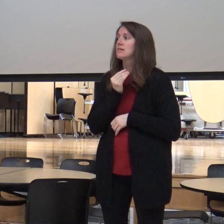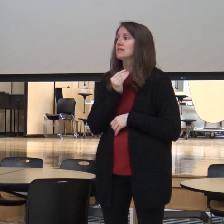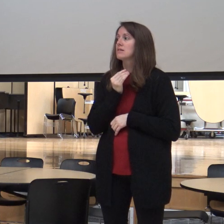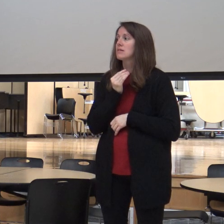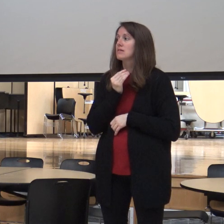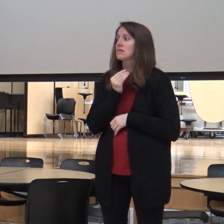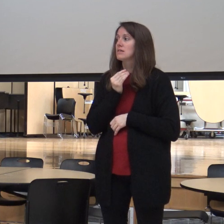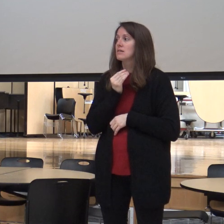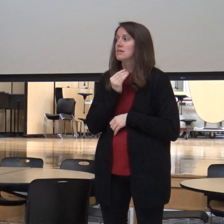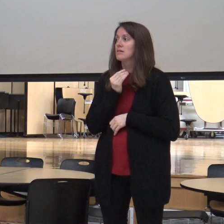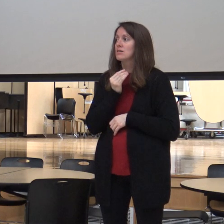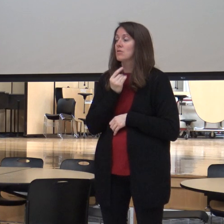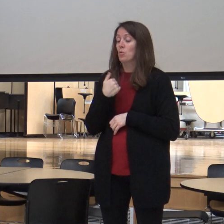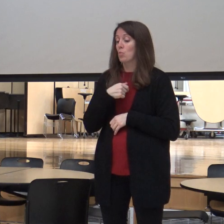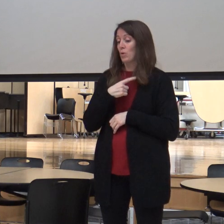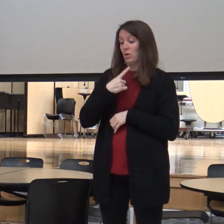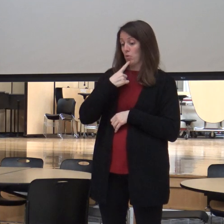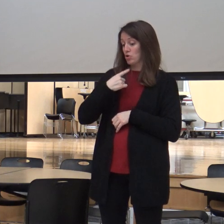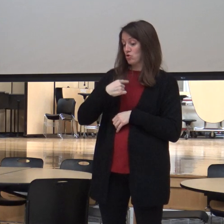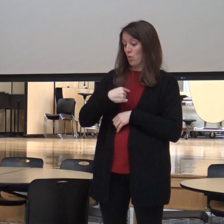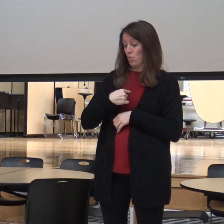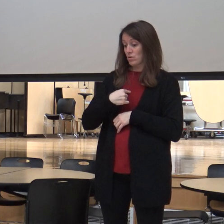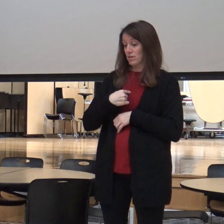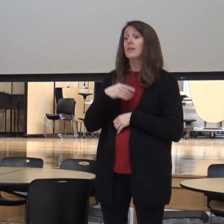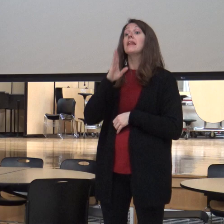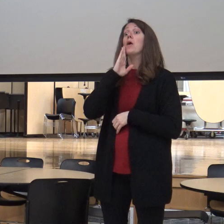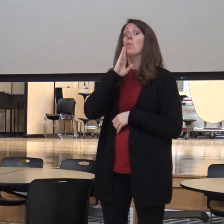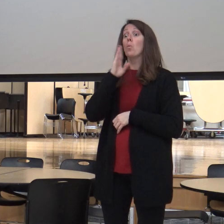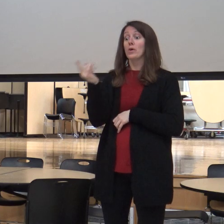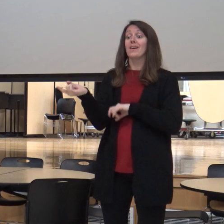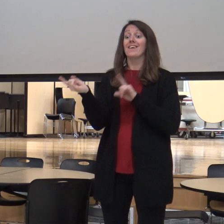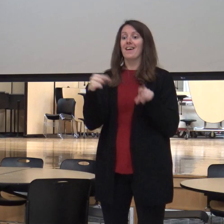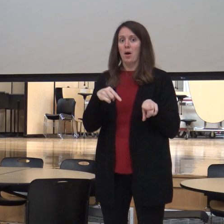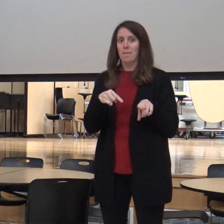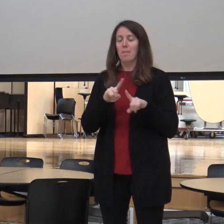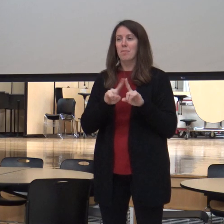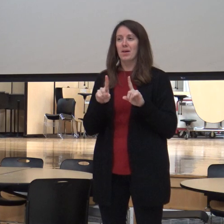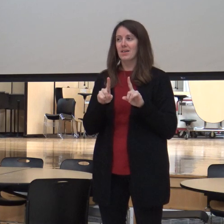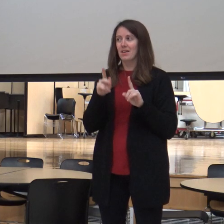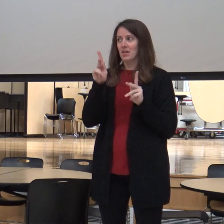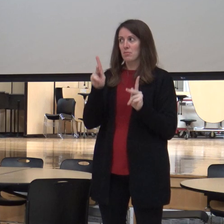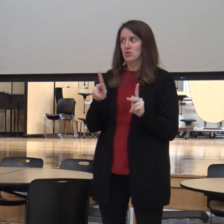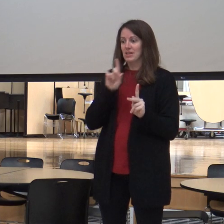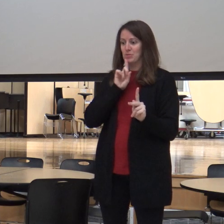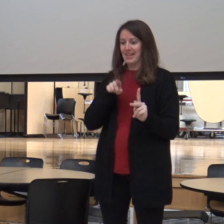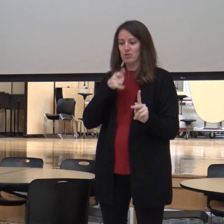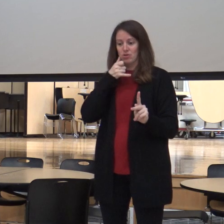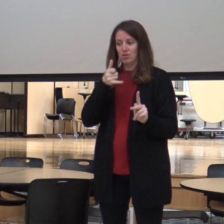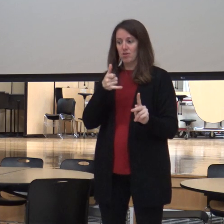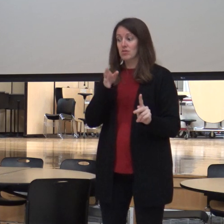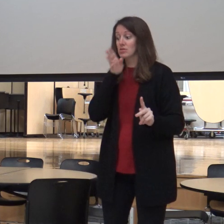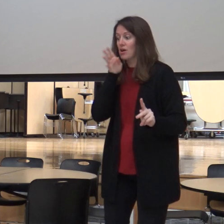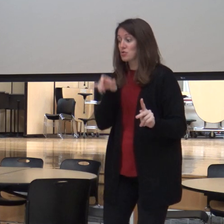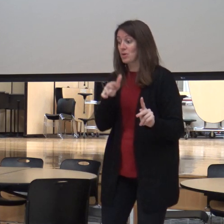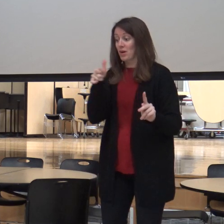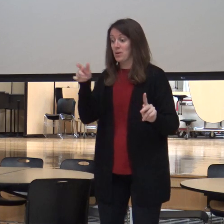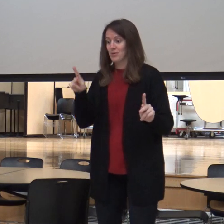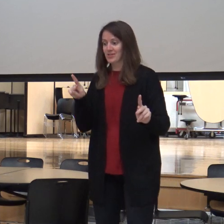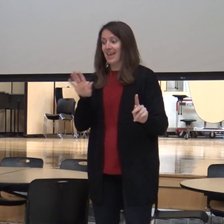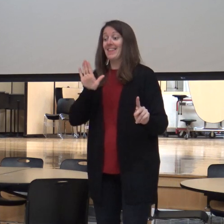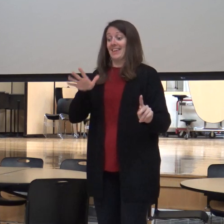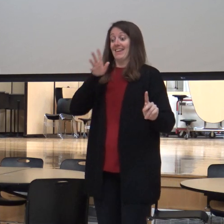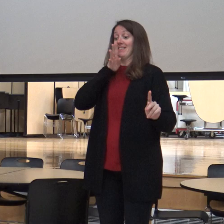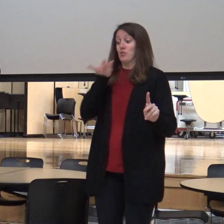we were told in the beginning the mobile crisis unit would come, and then whoever was answering the call would speak to somebody else, and then they would speak to somebody else, and